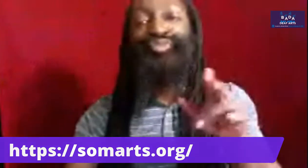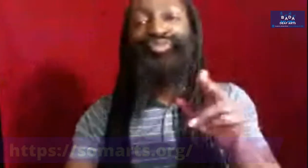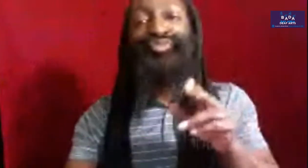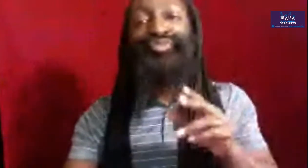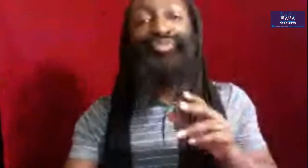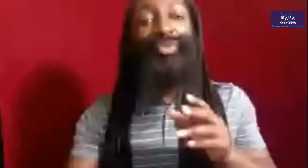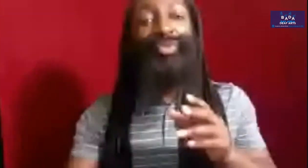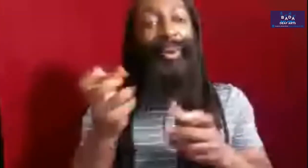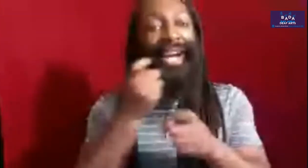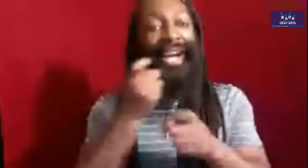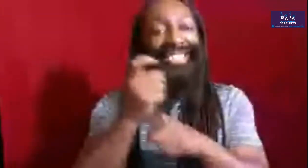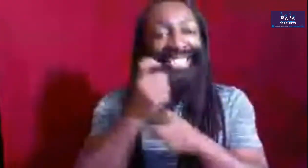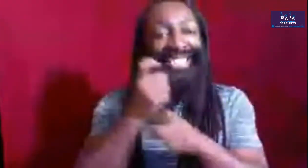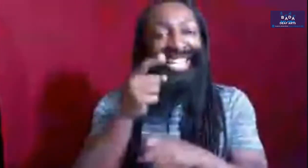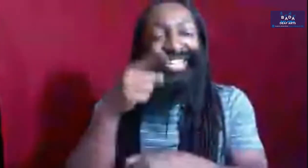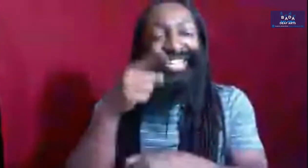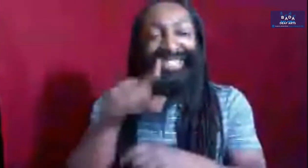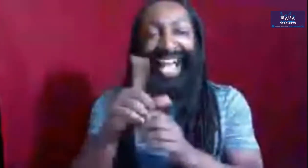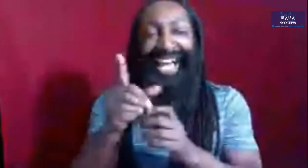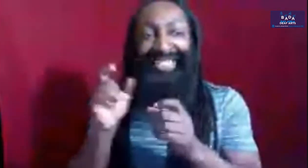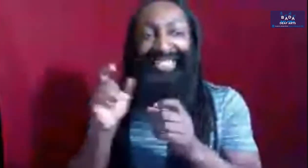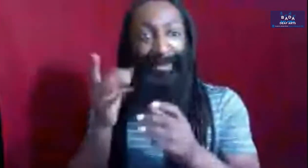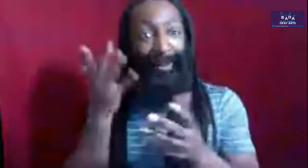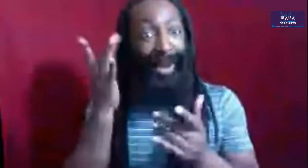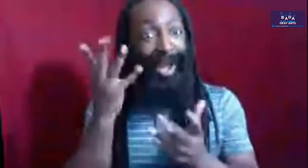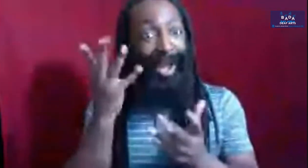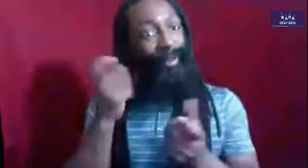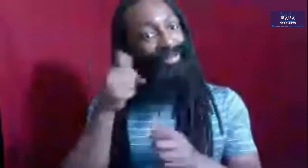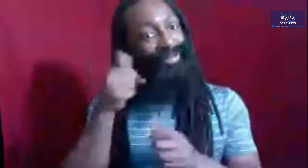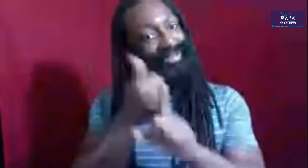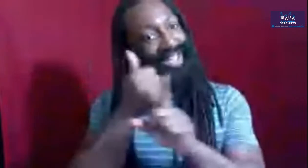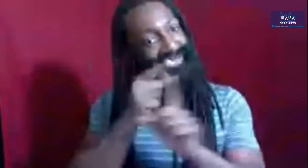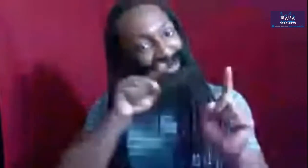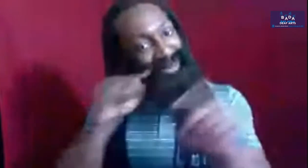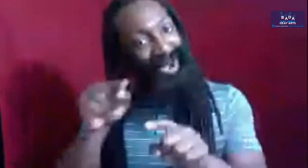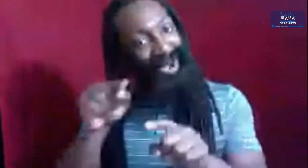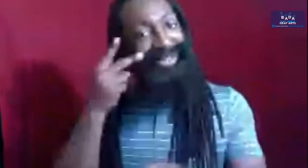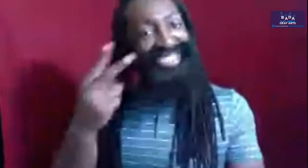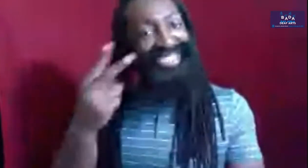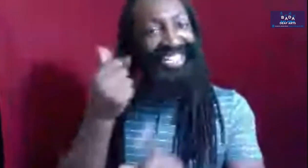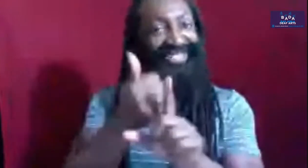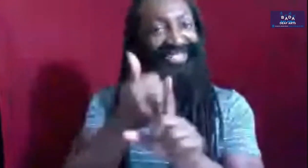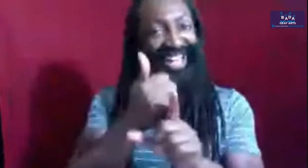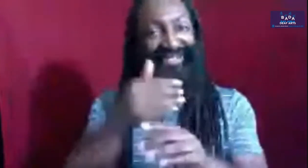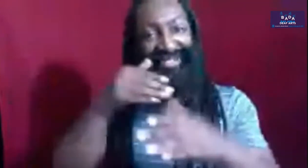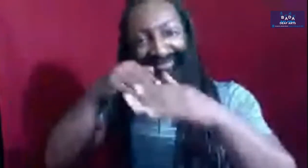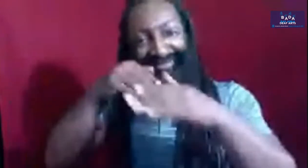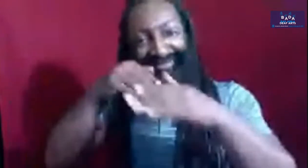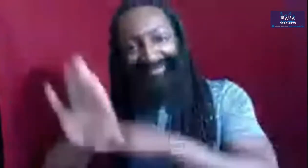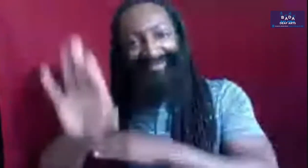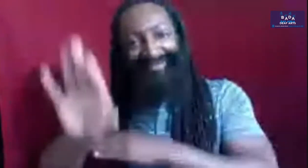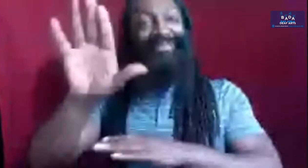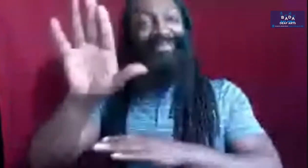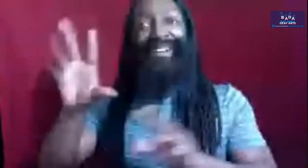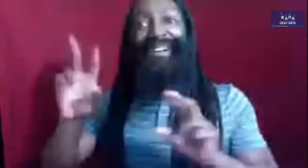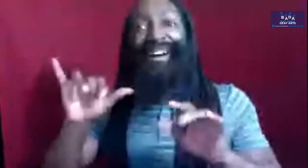You know, really, you know, I just wanted to give you a taste. I know I teased you a little bit. I wanted you to get a little taste so you can go